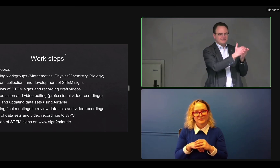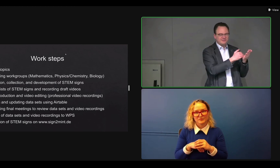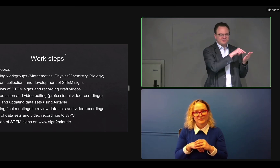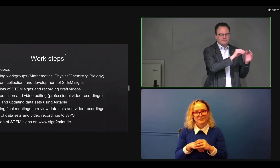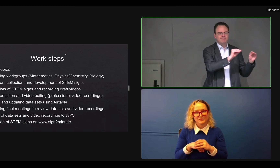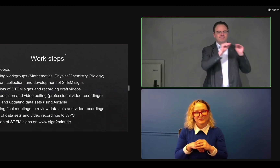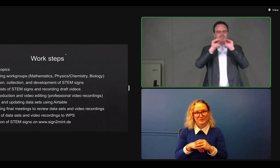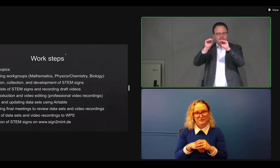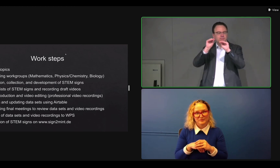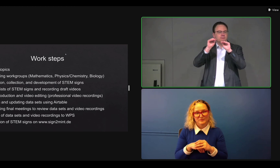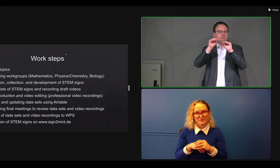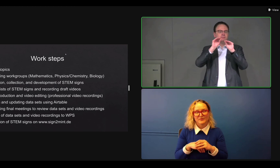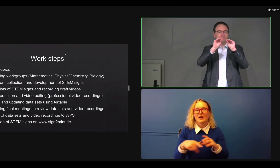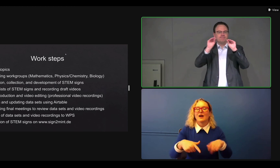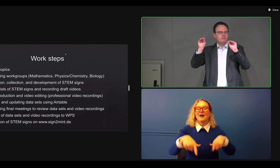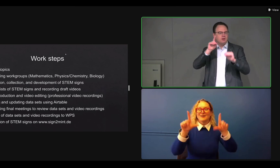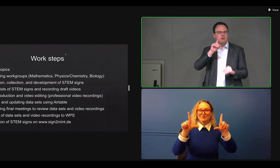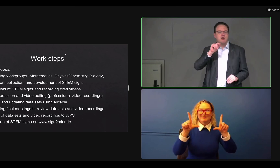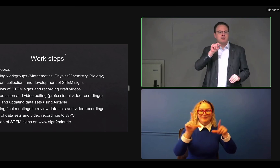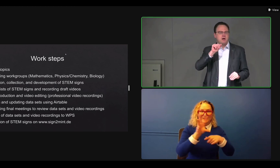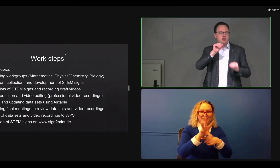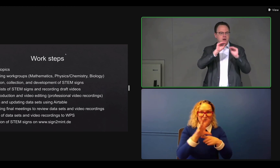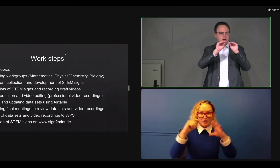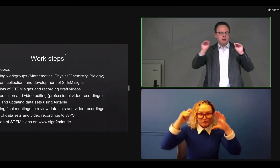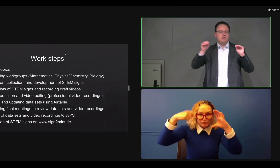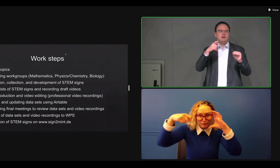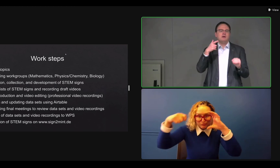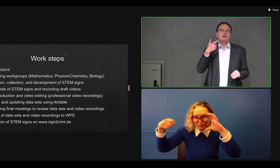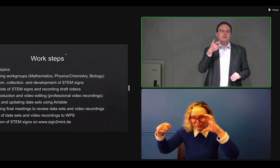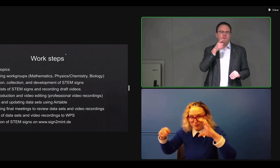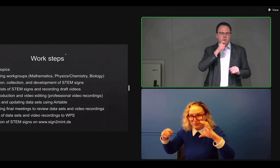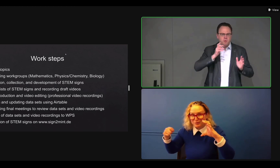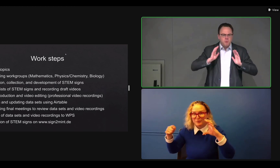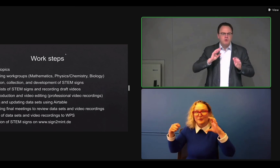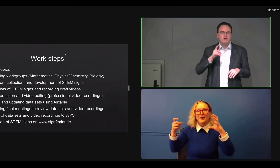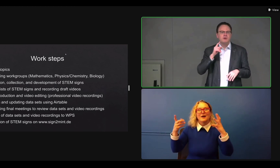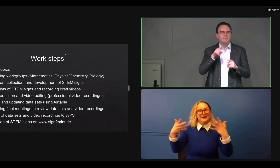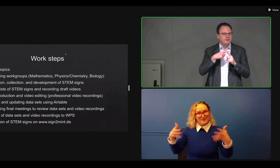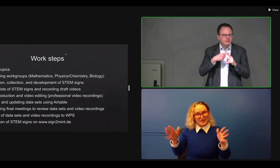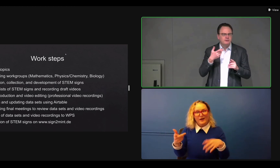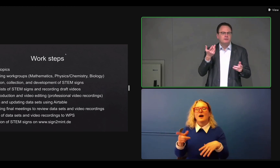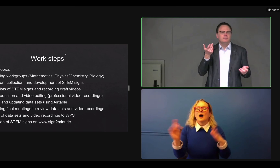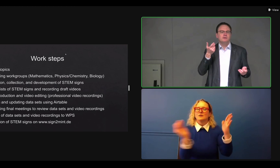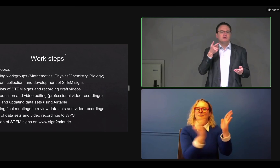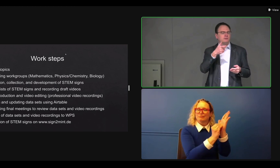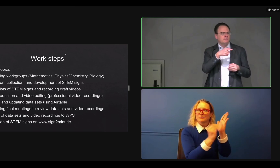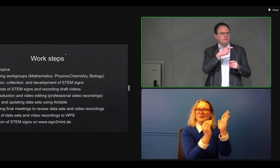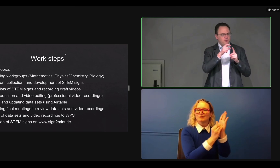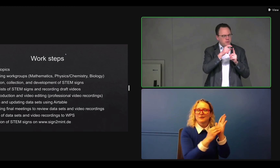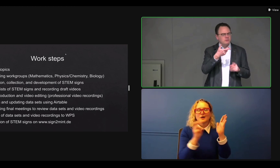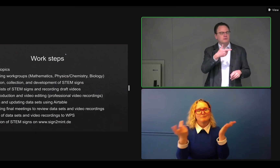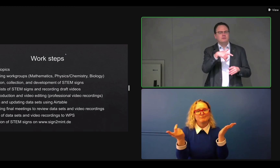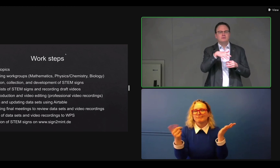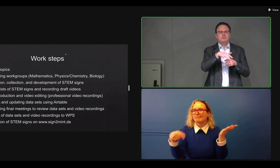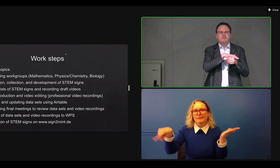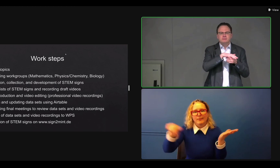Next, I'm going to show you the process that we used, how we're able to document this data, how we made decisions about